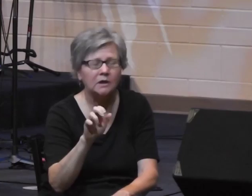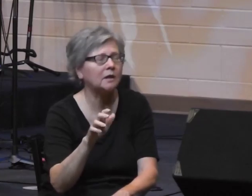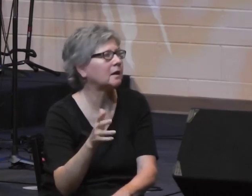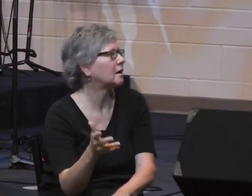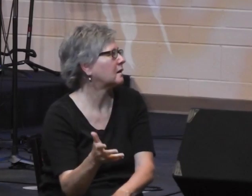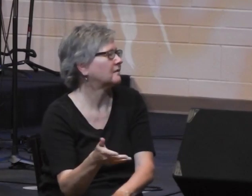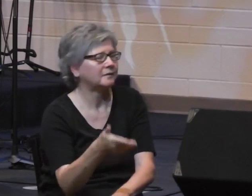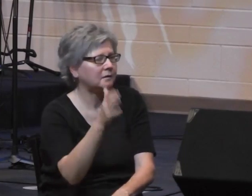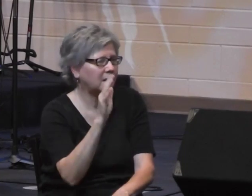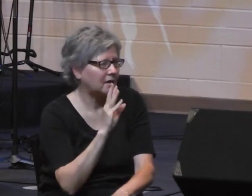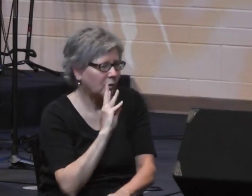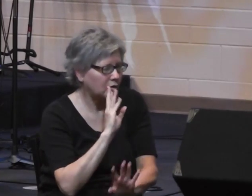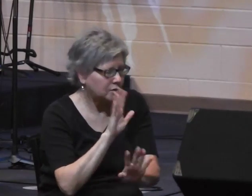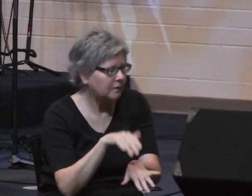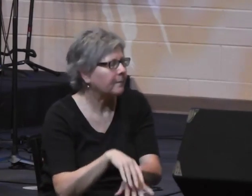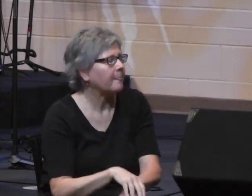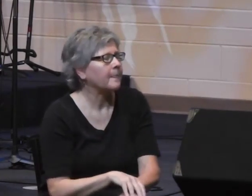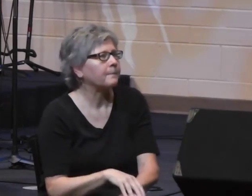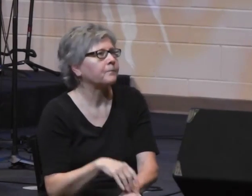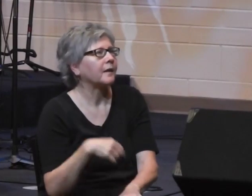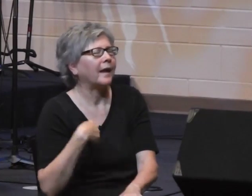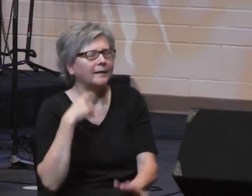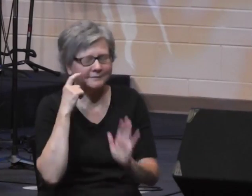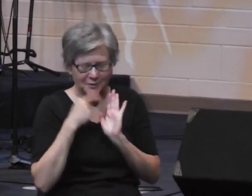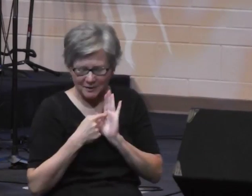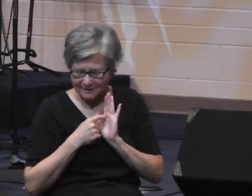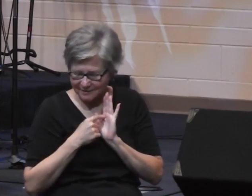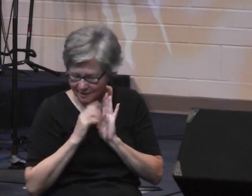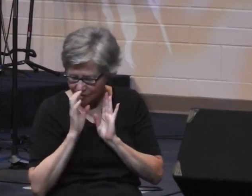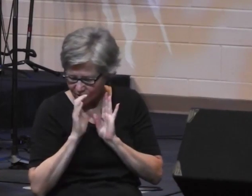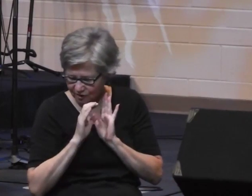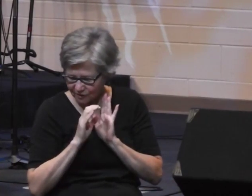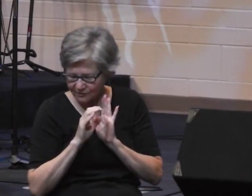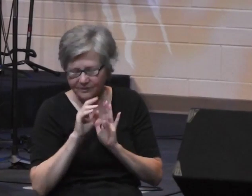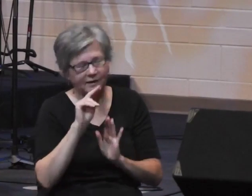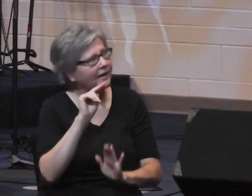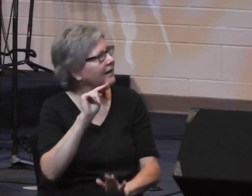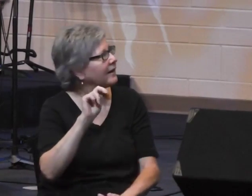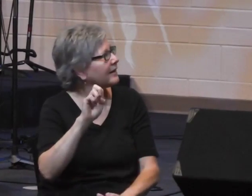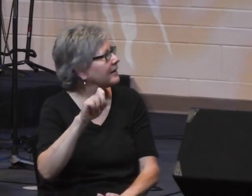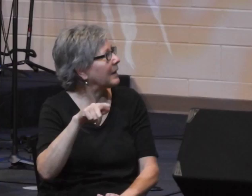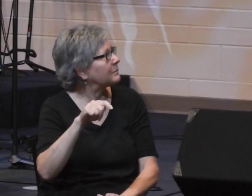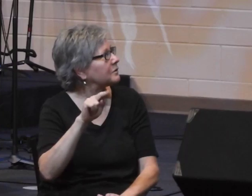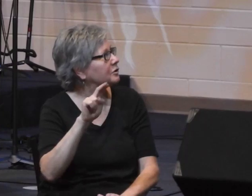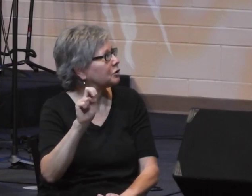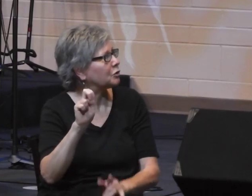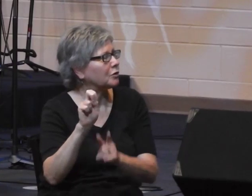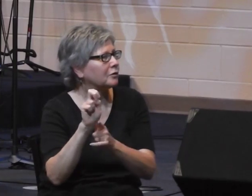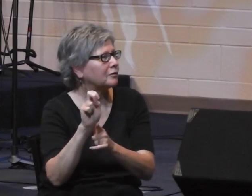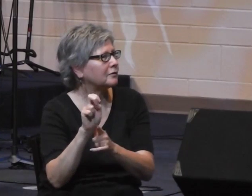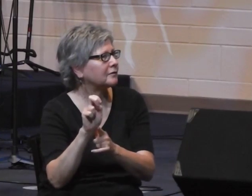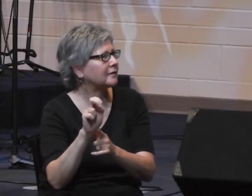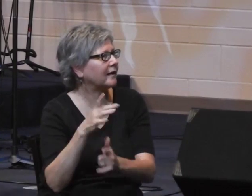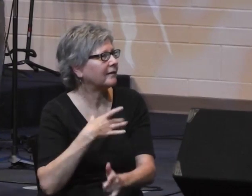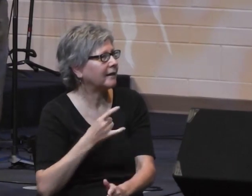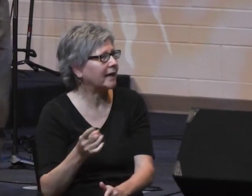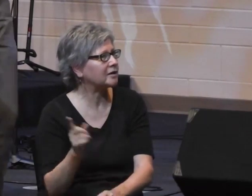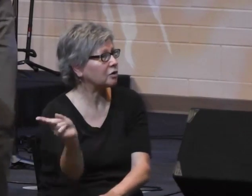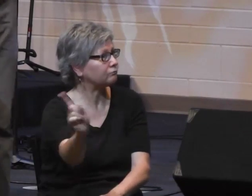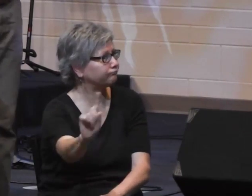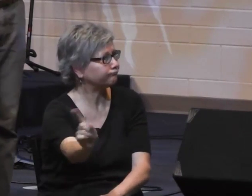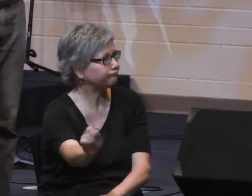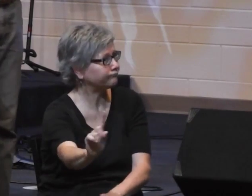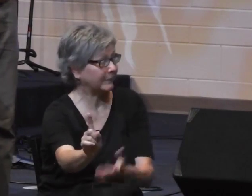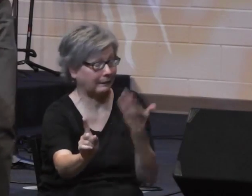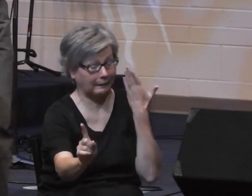is Poseidon with their little trident, right? I found one cartoon. Apparently Neptune likes to wag his finger at people. I don't know. I thought that was funny. And